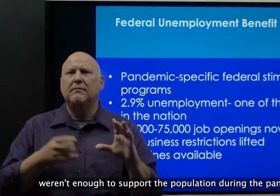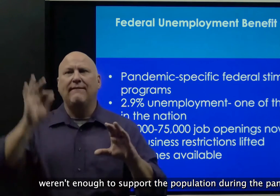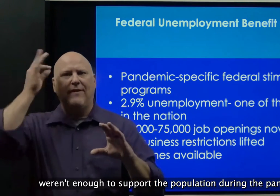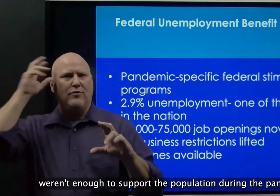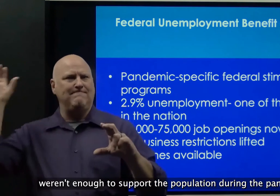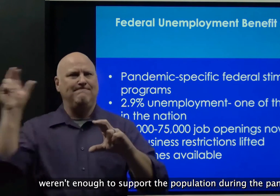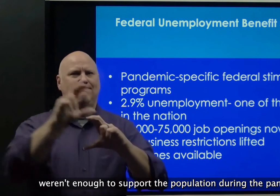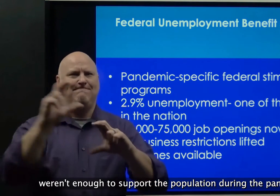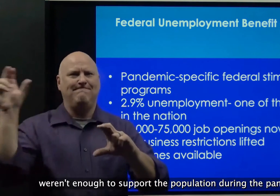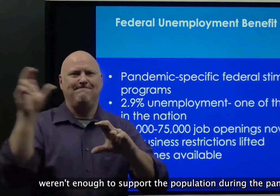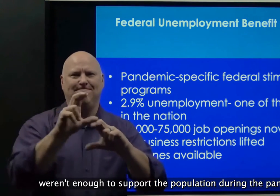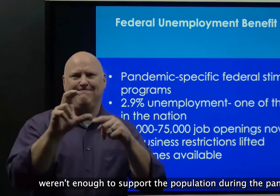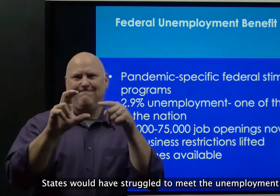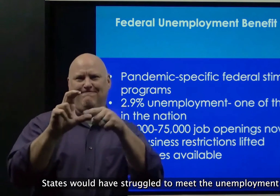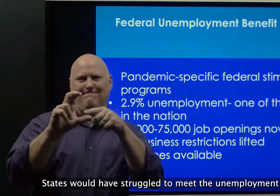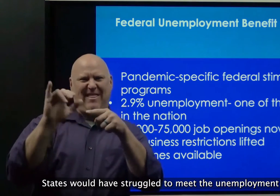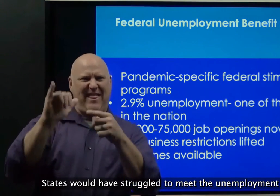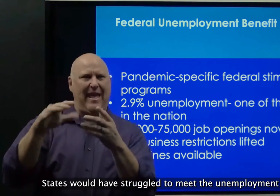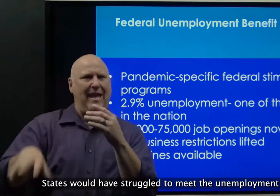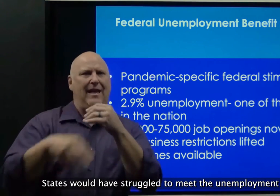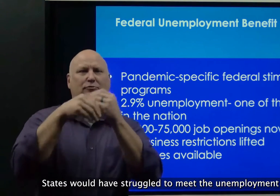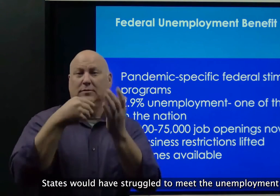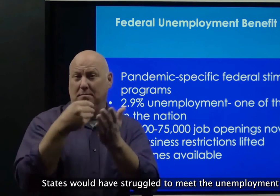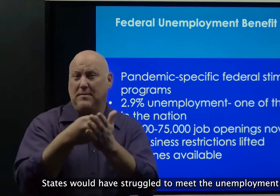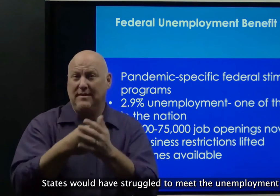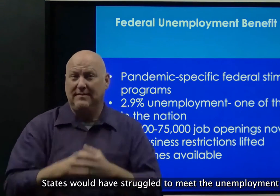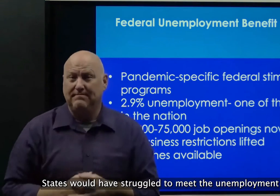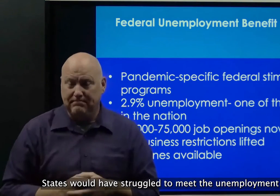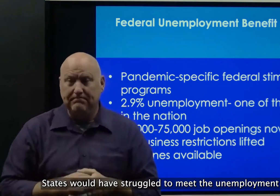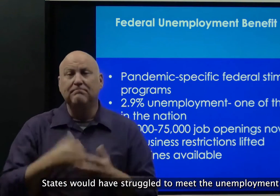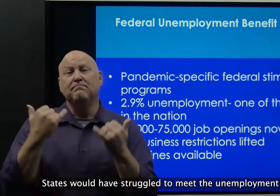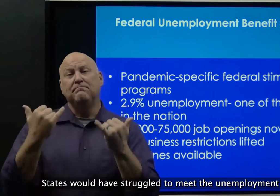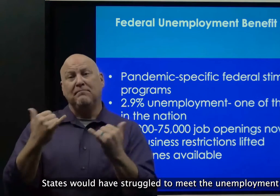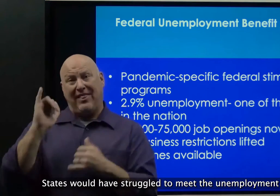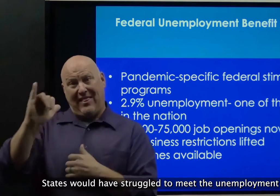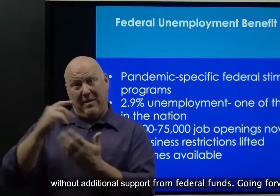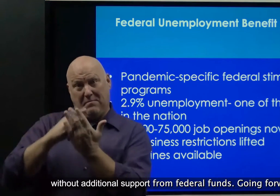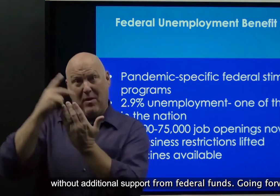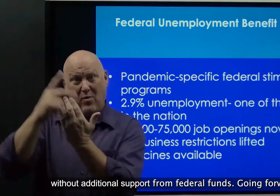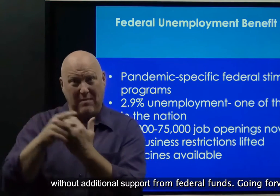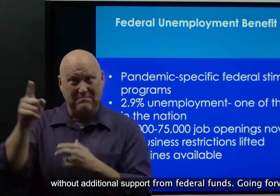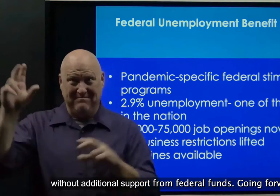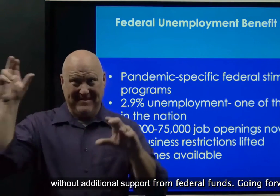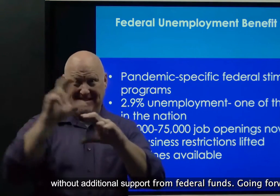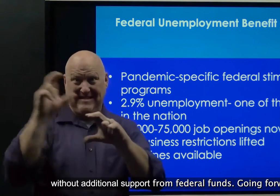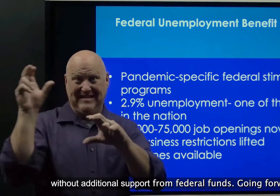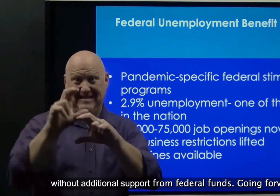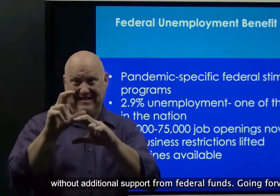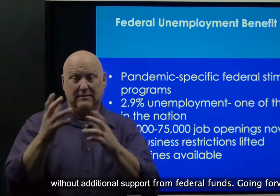pandemic. States would have struggled to meet the unemployment needs without additional support from federal